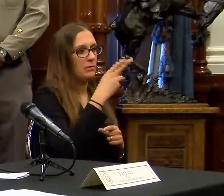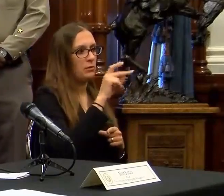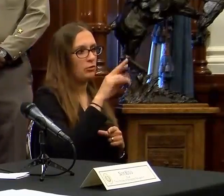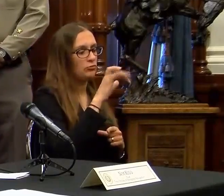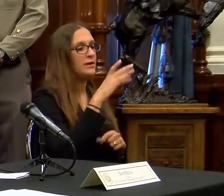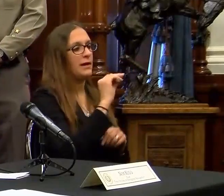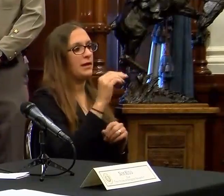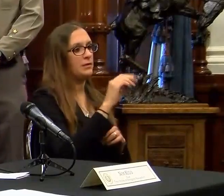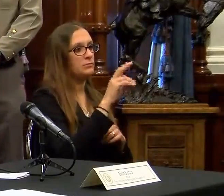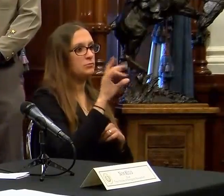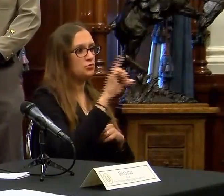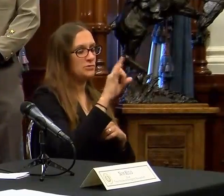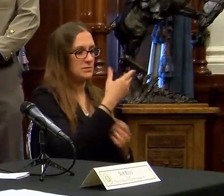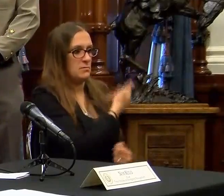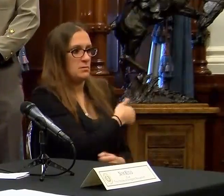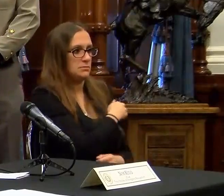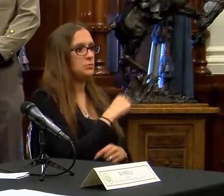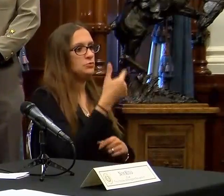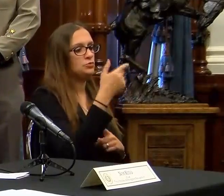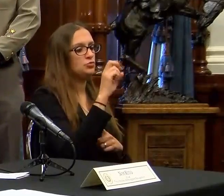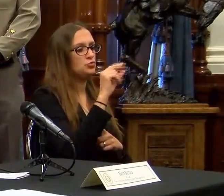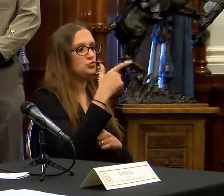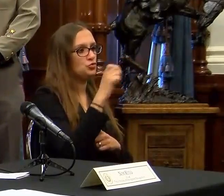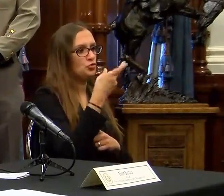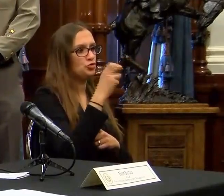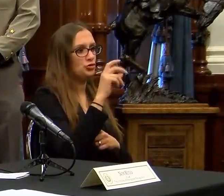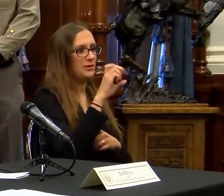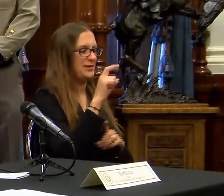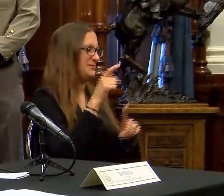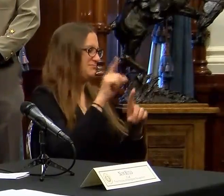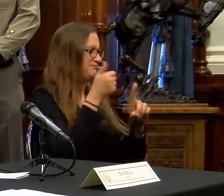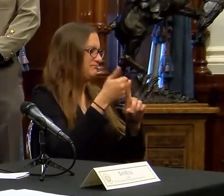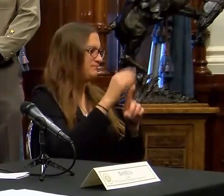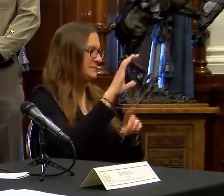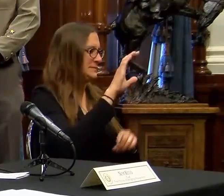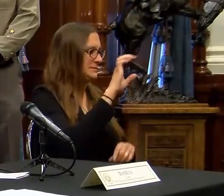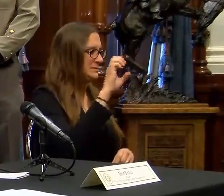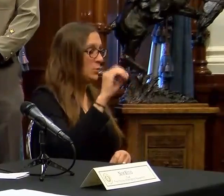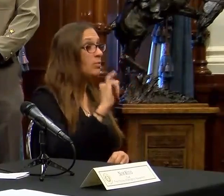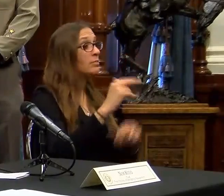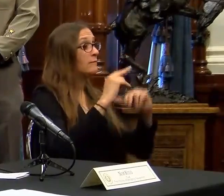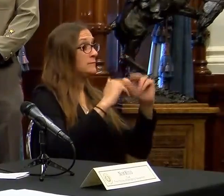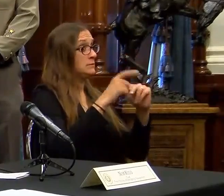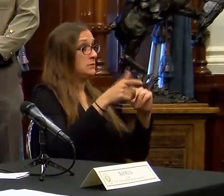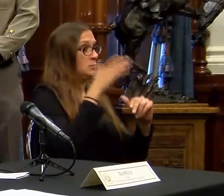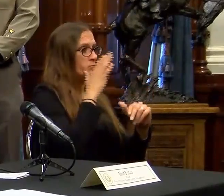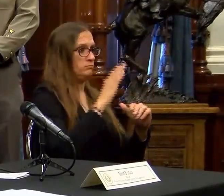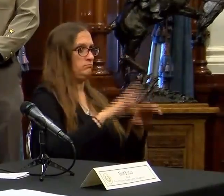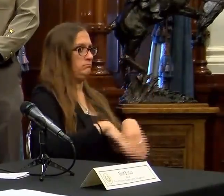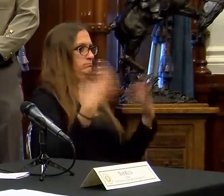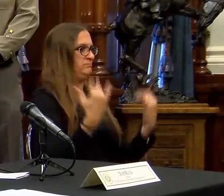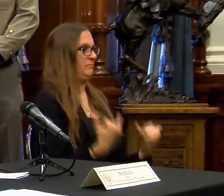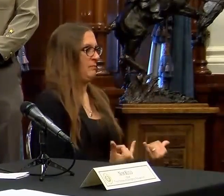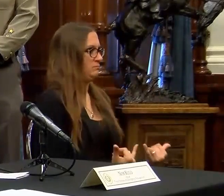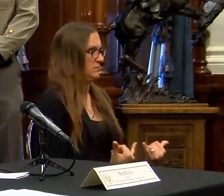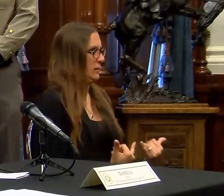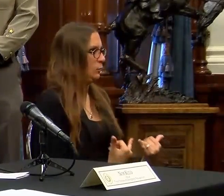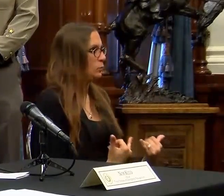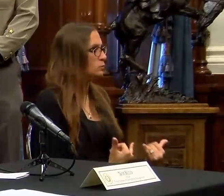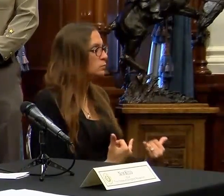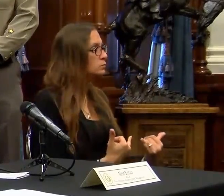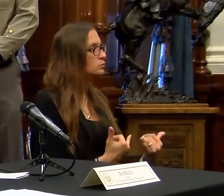University Hospital CEO George Hernandez. This facility is opening at this moment. It